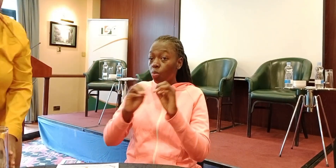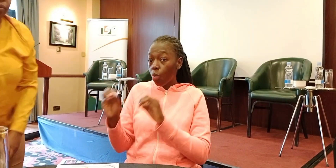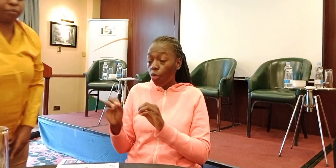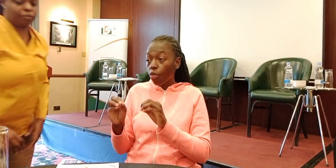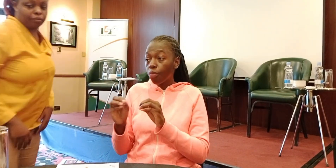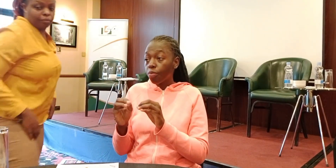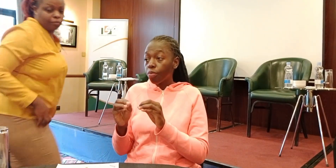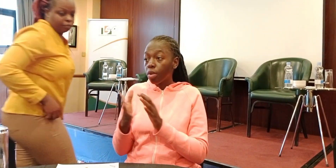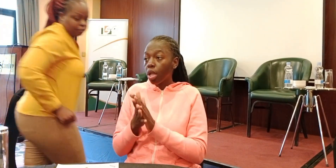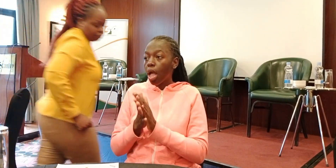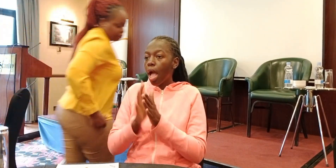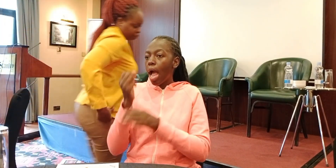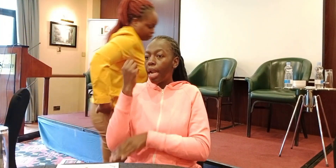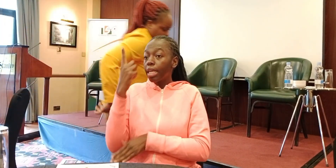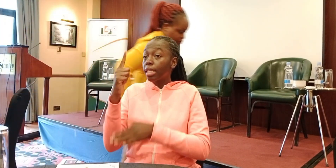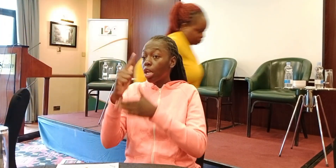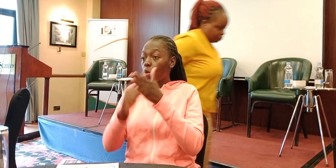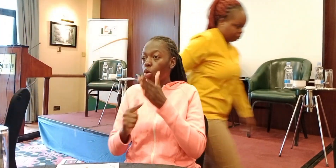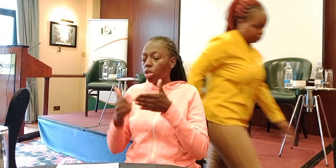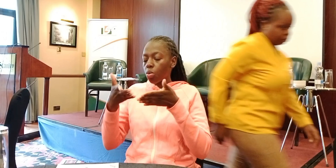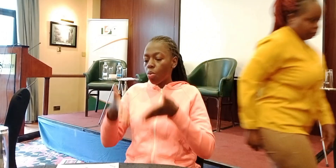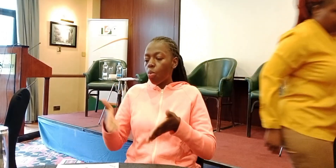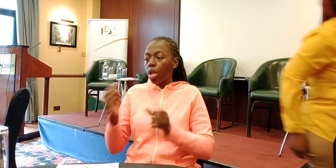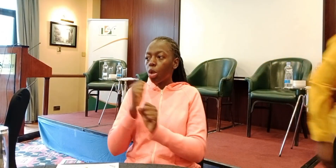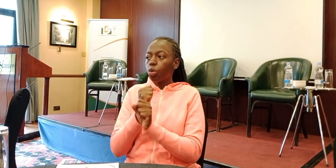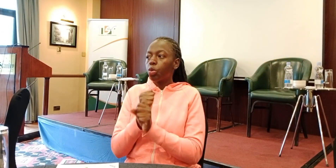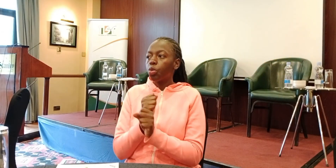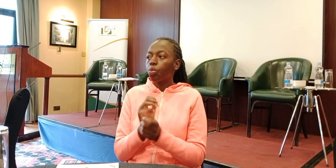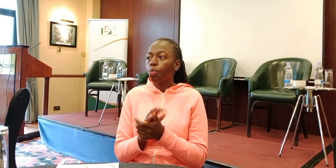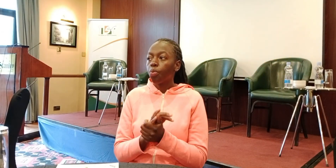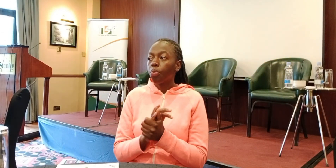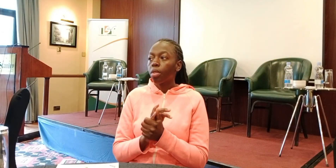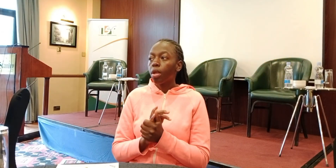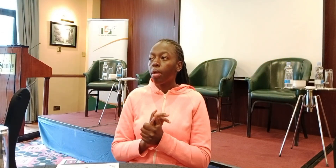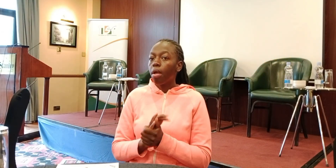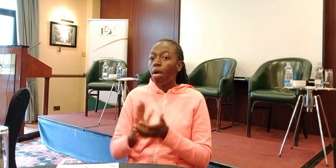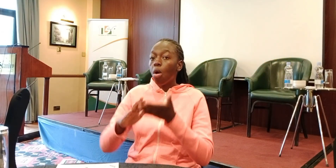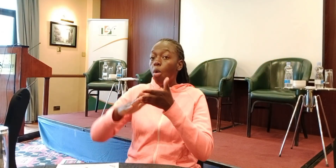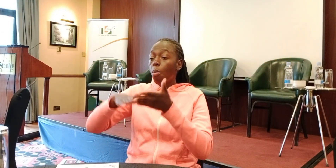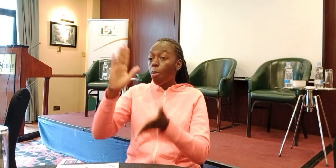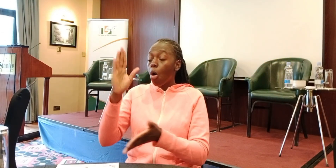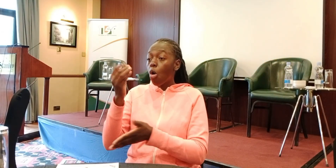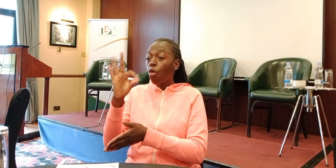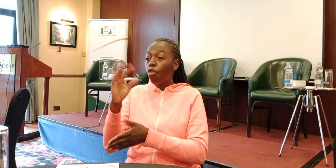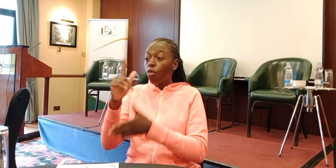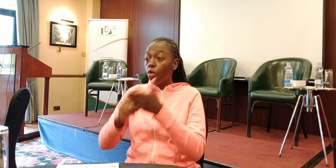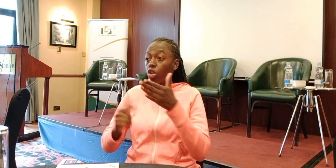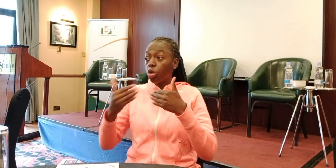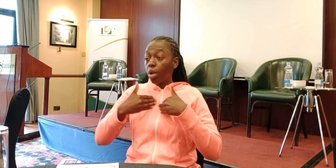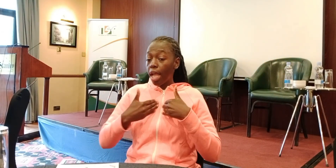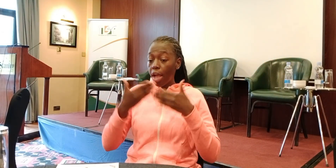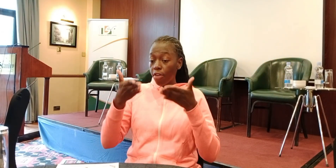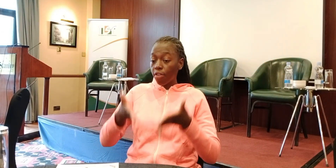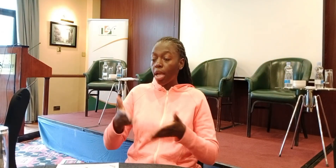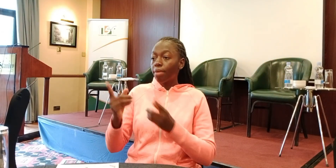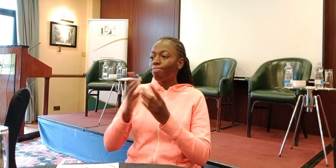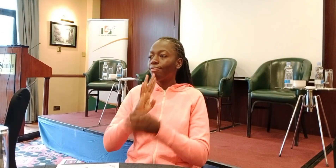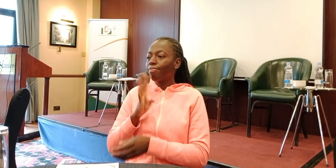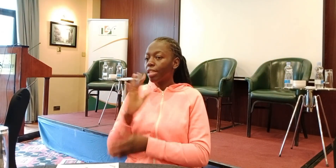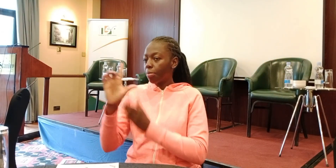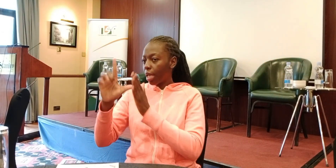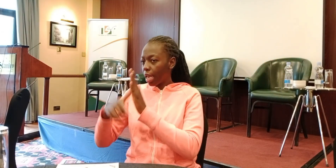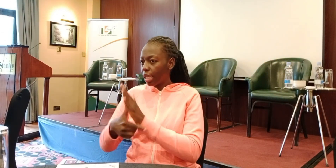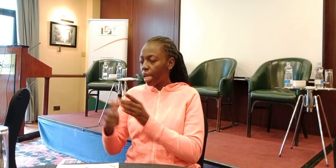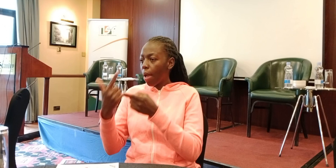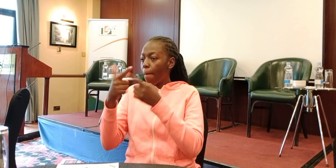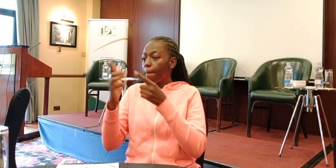understand what we are here to do. Much of what we are here to do today will be spoken about later, but I